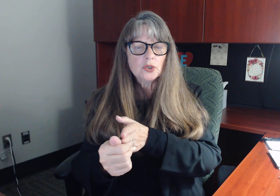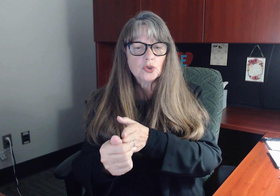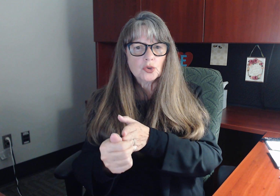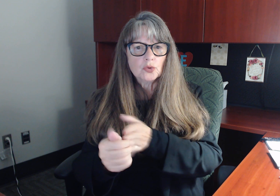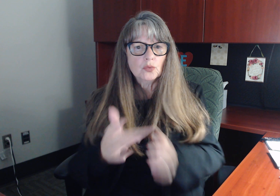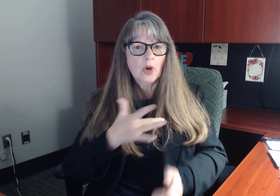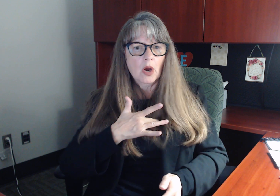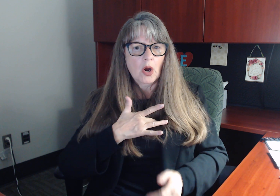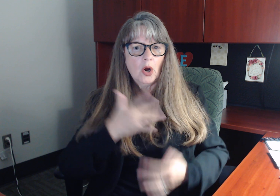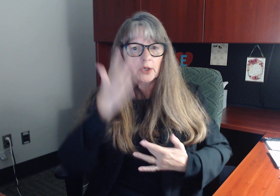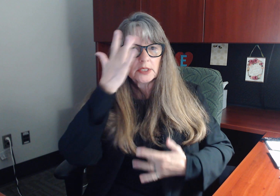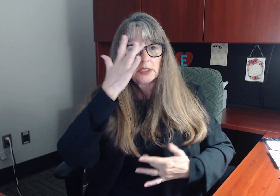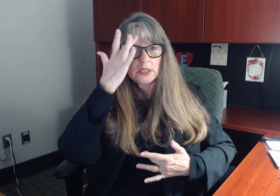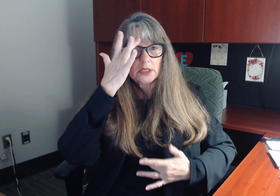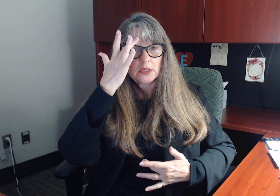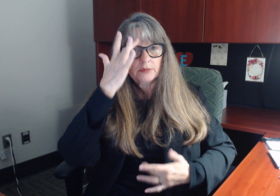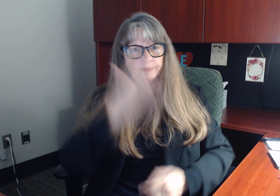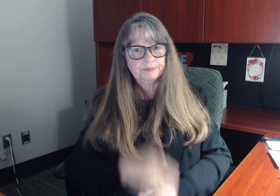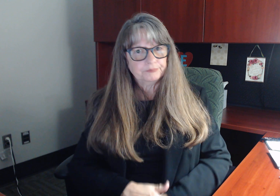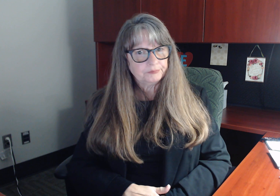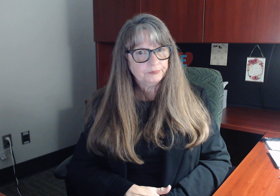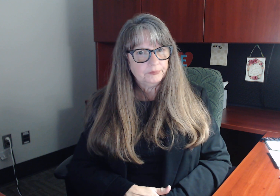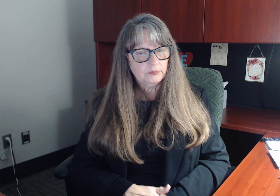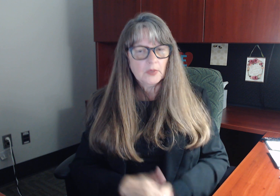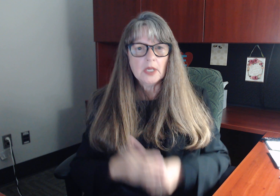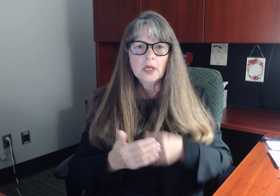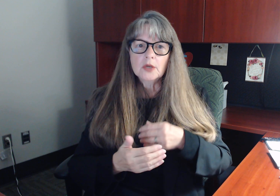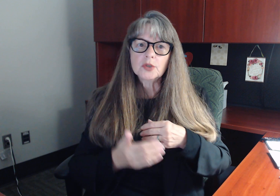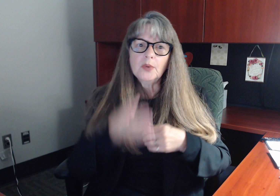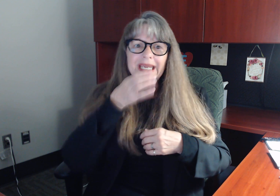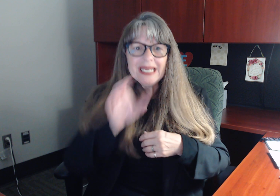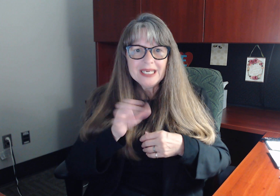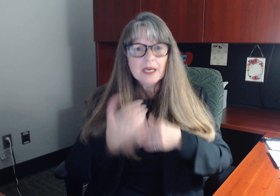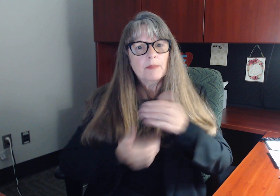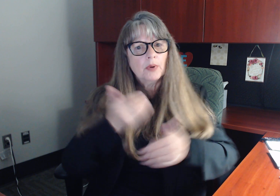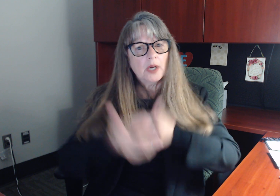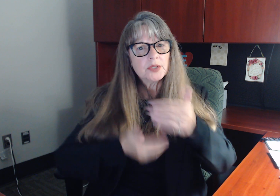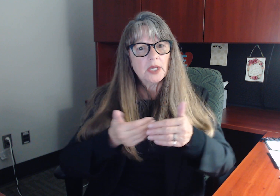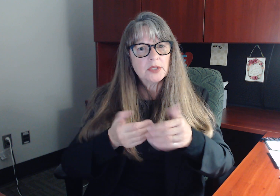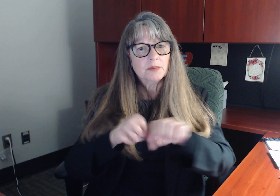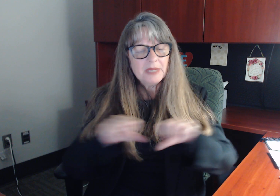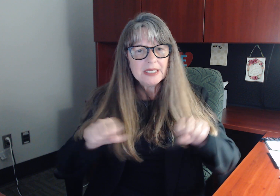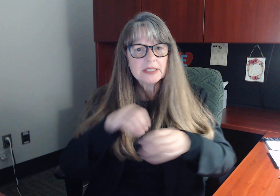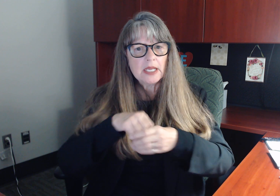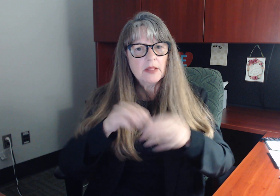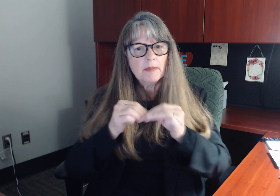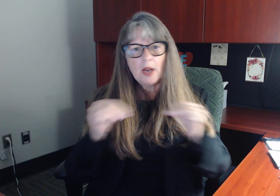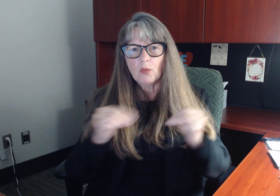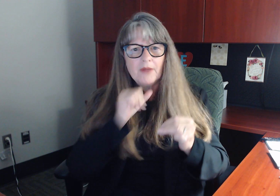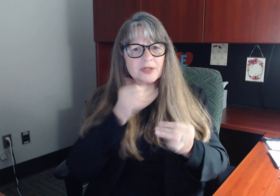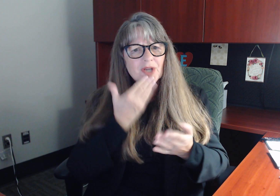to heart disease. So heating up processed meats in the microwave is not